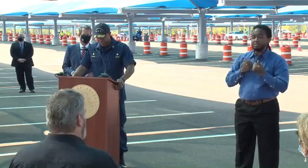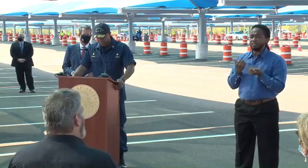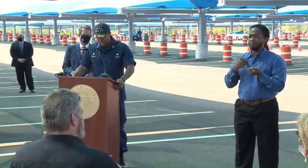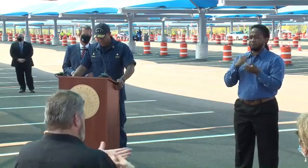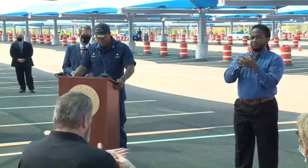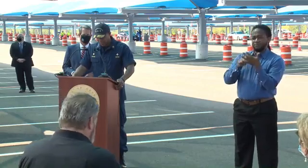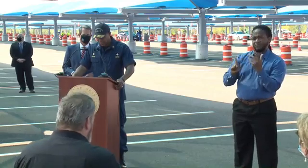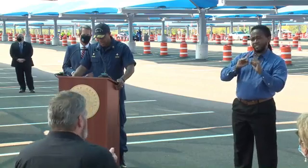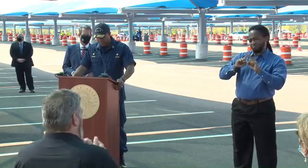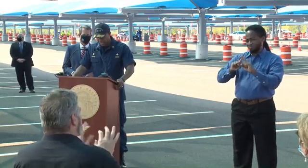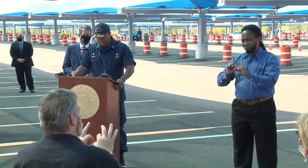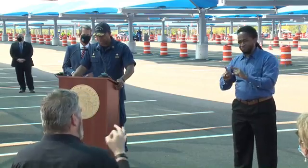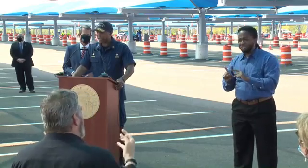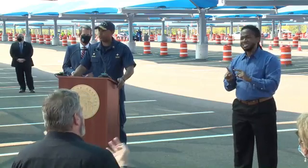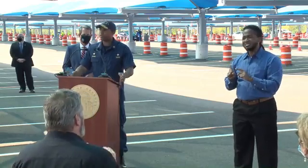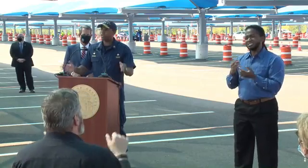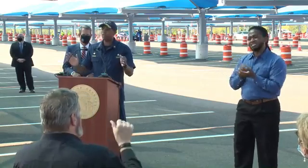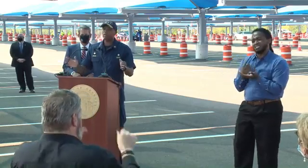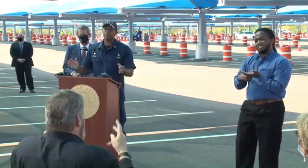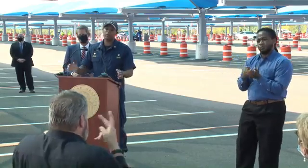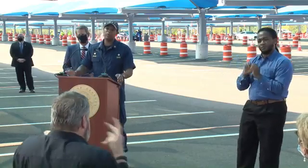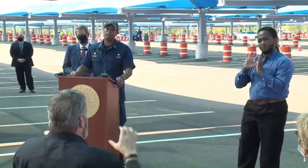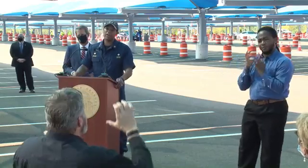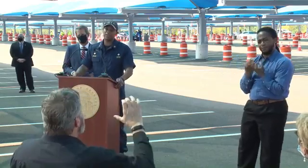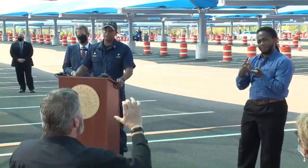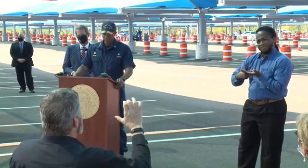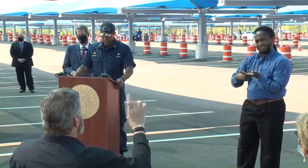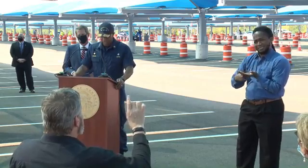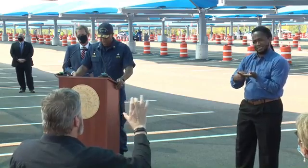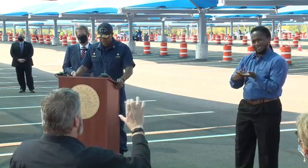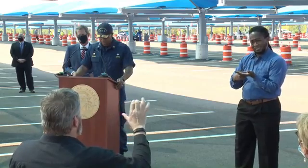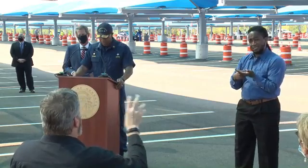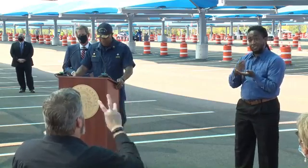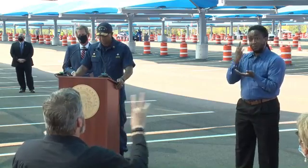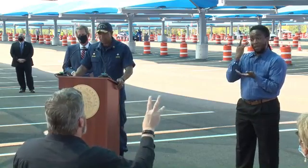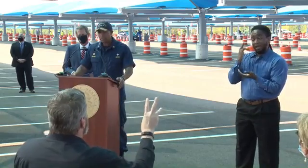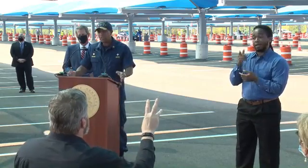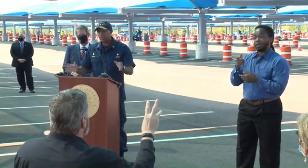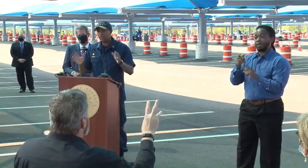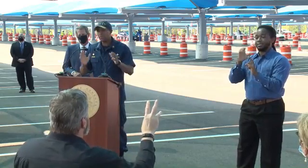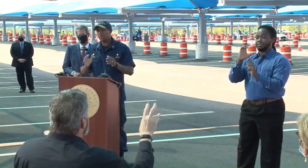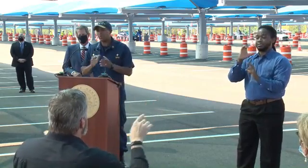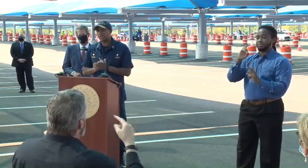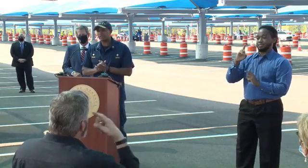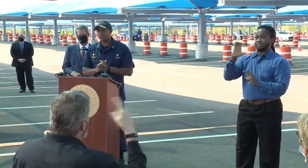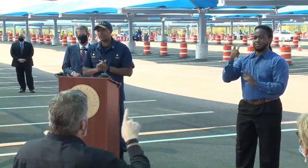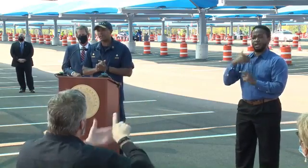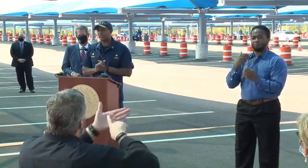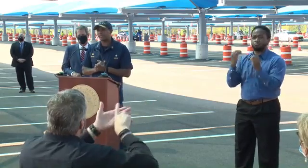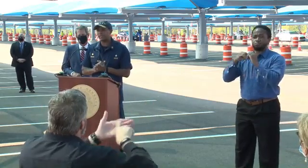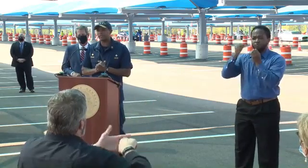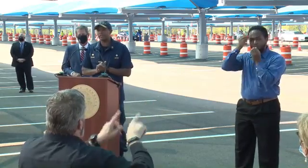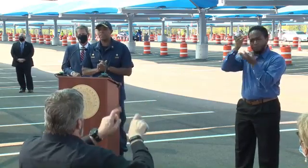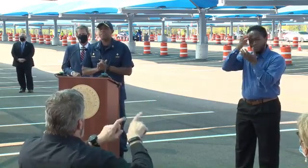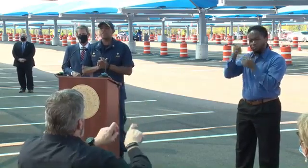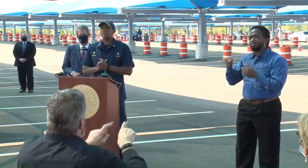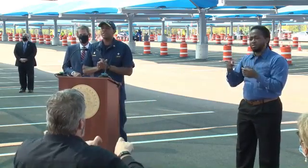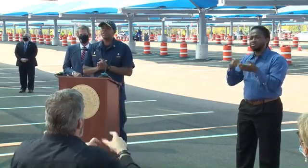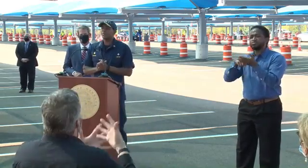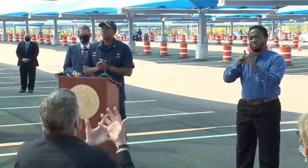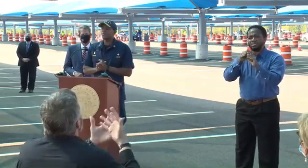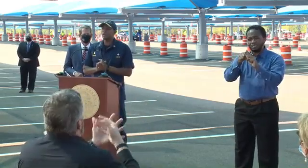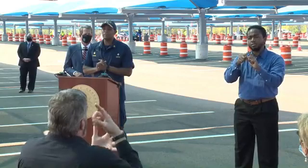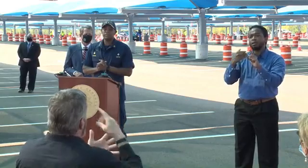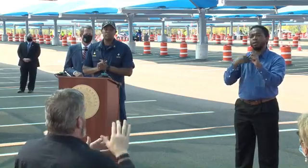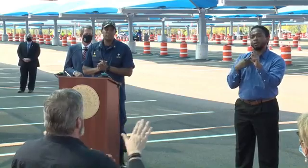CDC's decision-making tool for parents and caregivers on coronavirus.gov. And remember what I started off by saying,